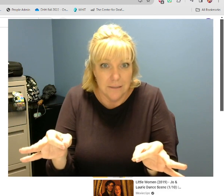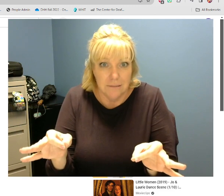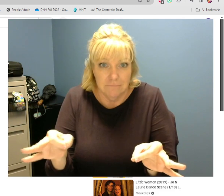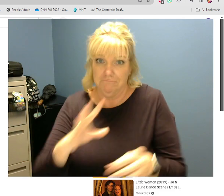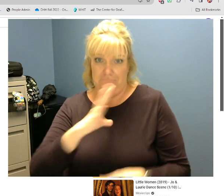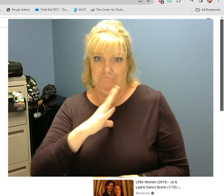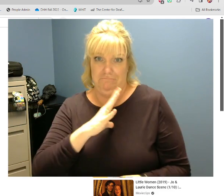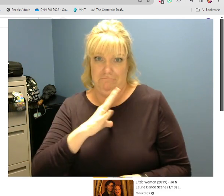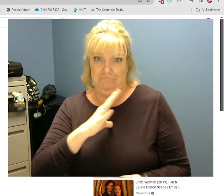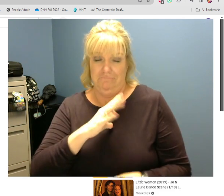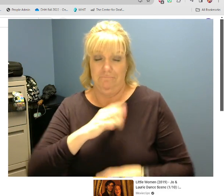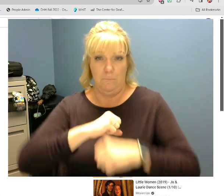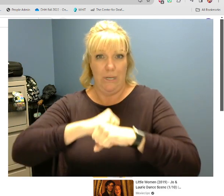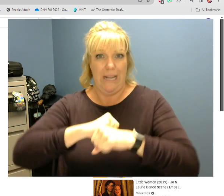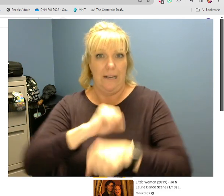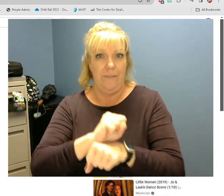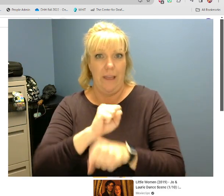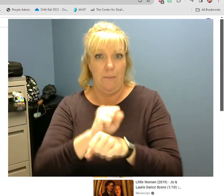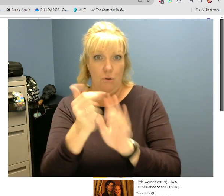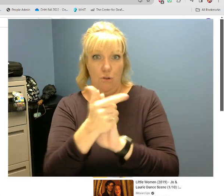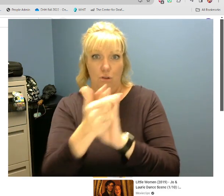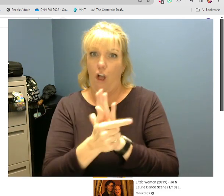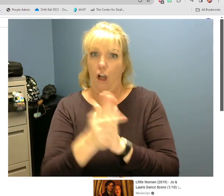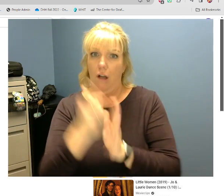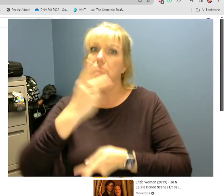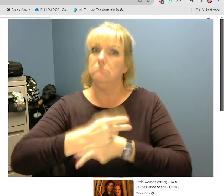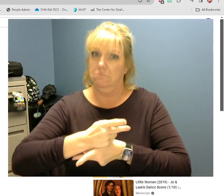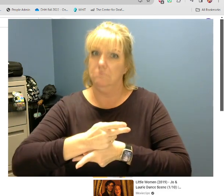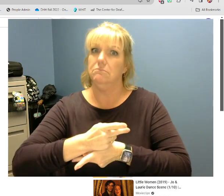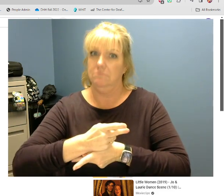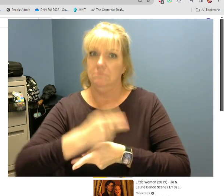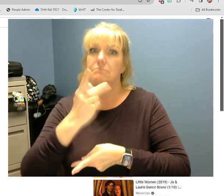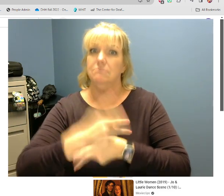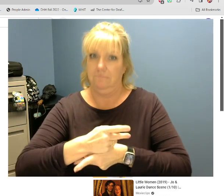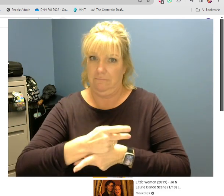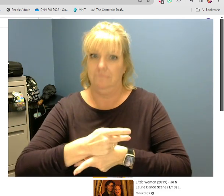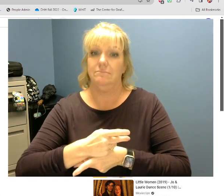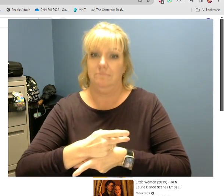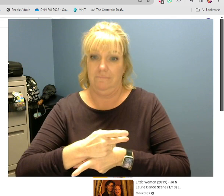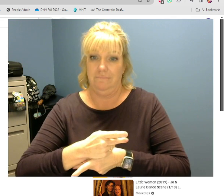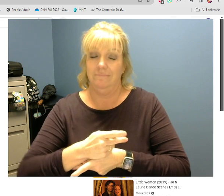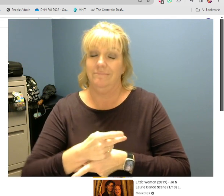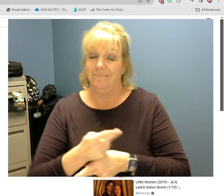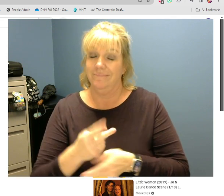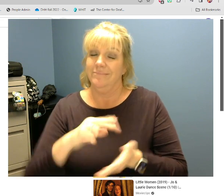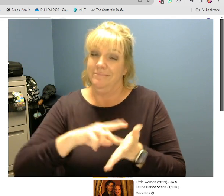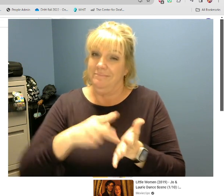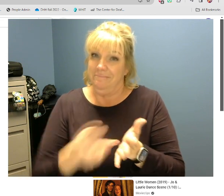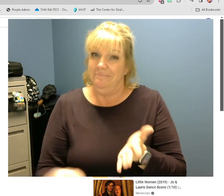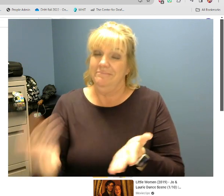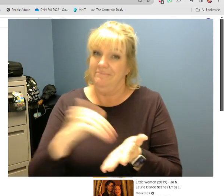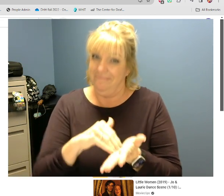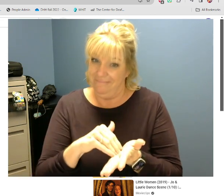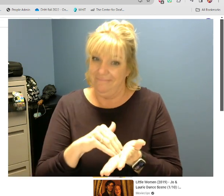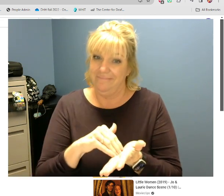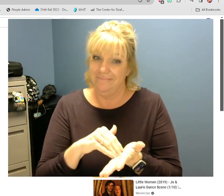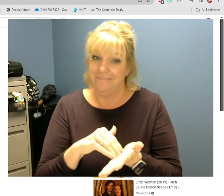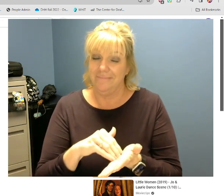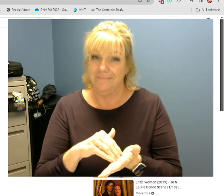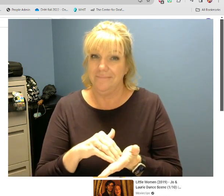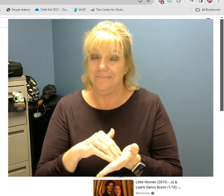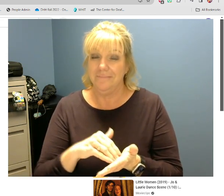upholds protective labor legislation. It keeps protective labor legislation in place and says again that you can